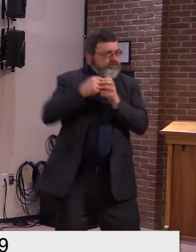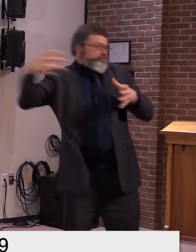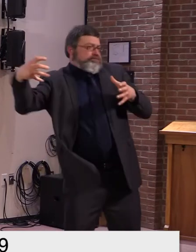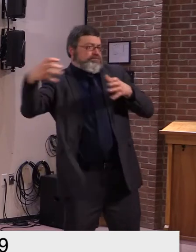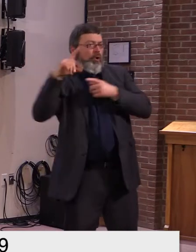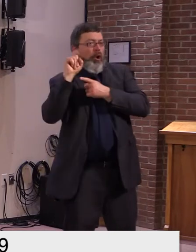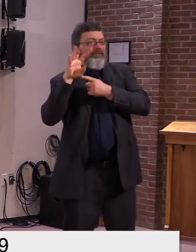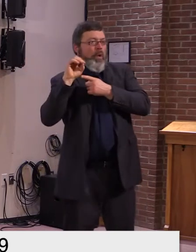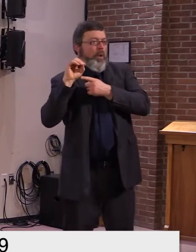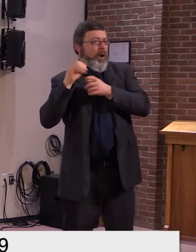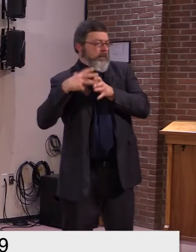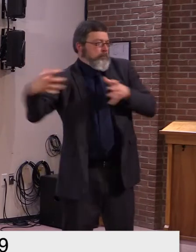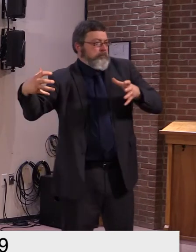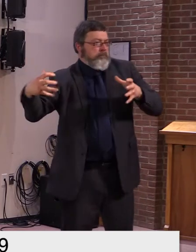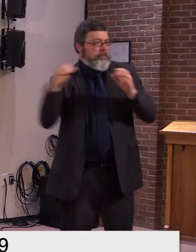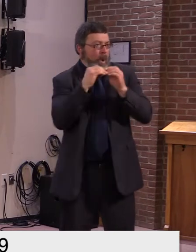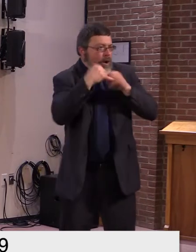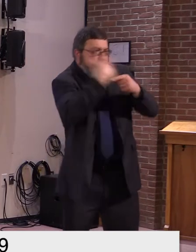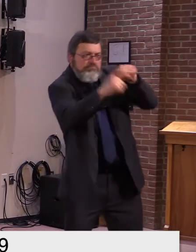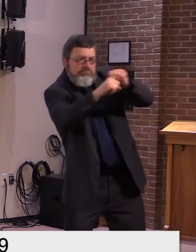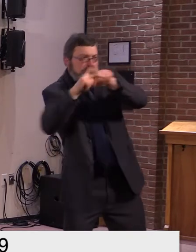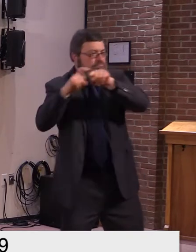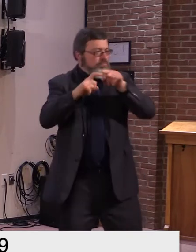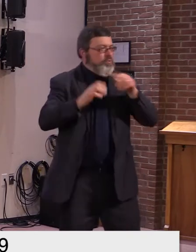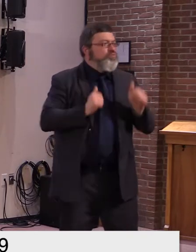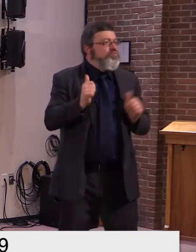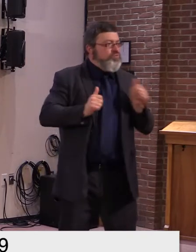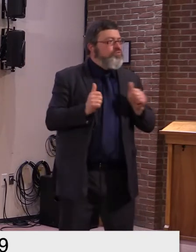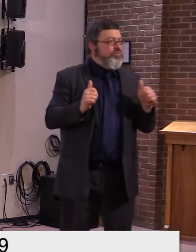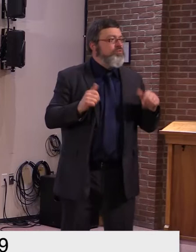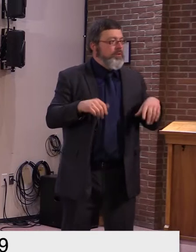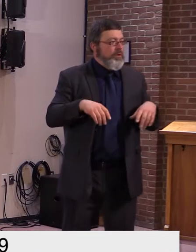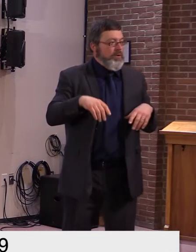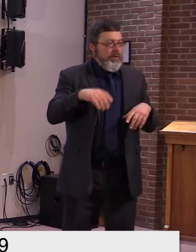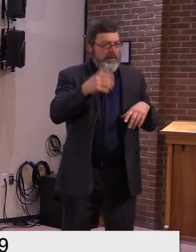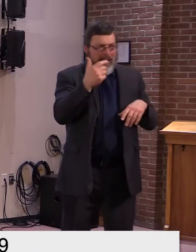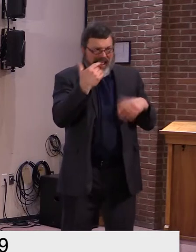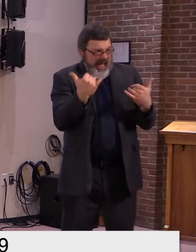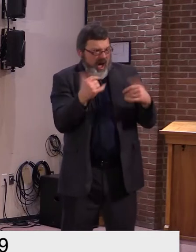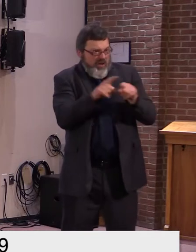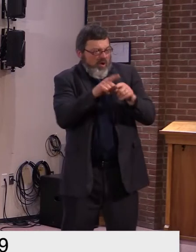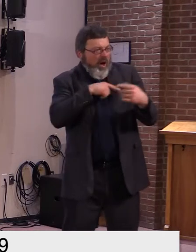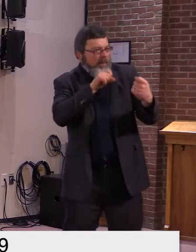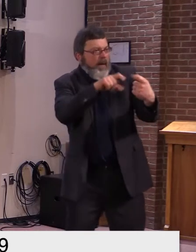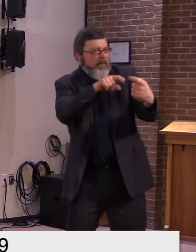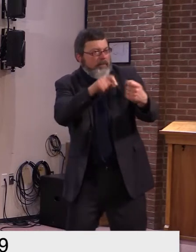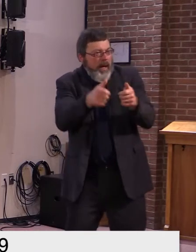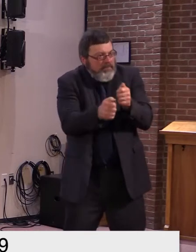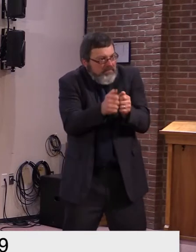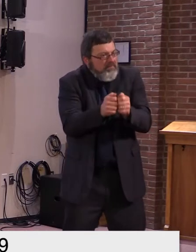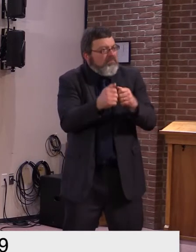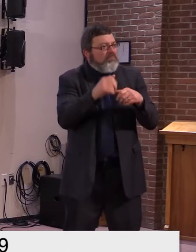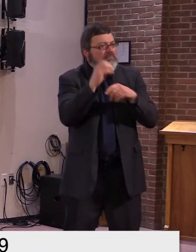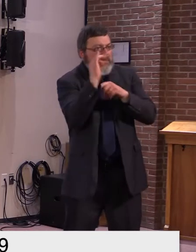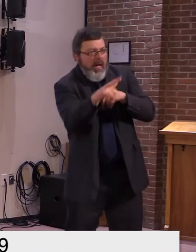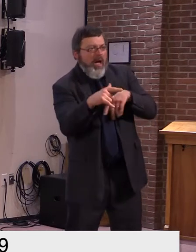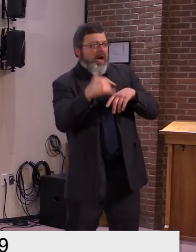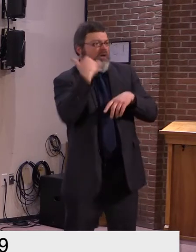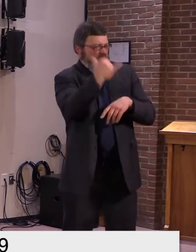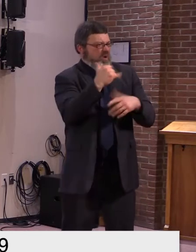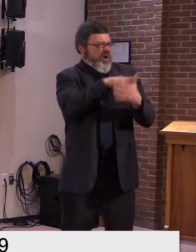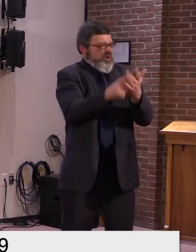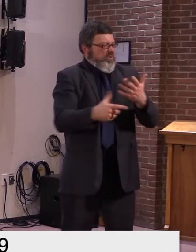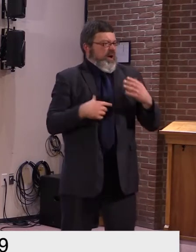contain cases. Based on all these factors, which improved our numbers in Vermont, and the